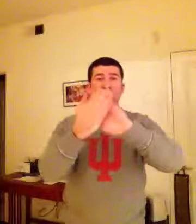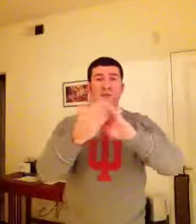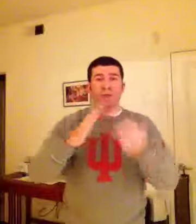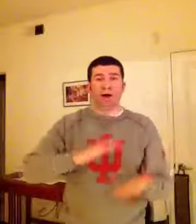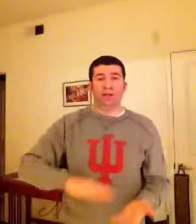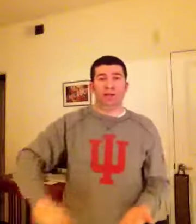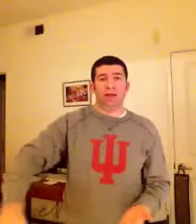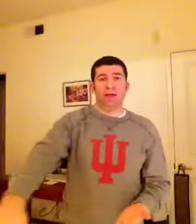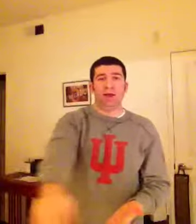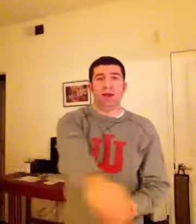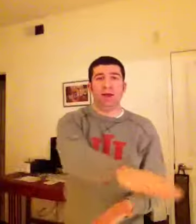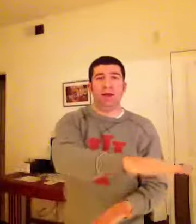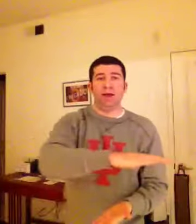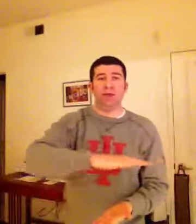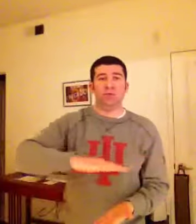Shalom Aleinu